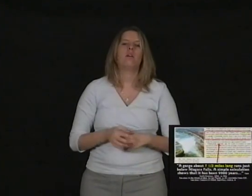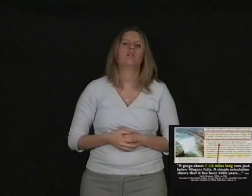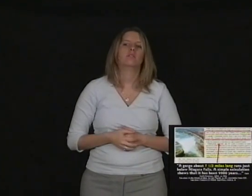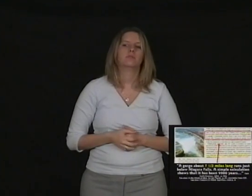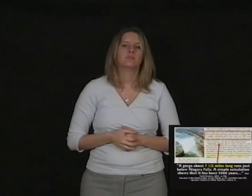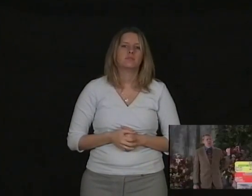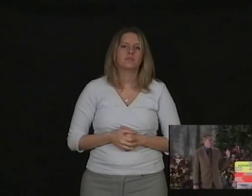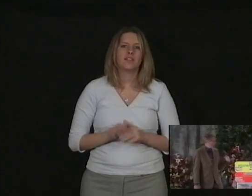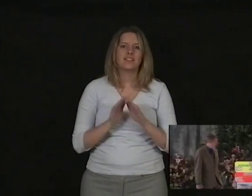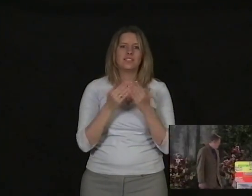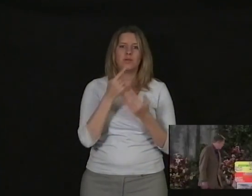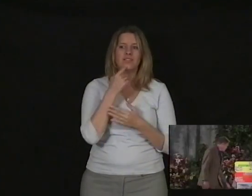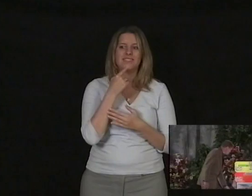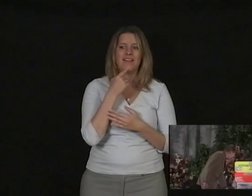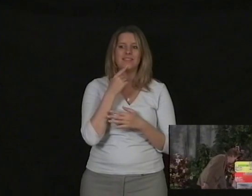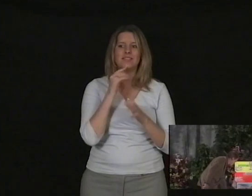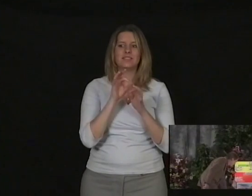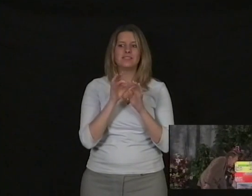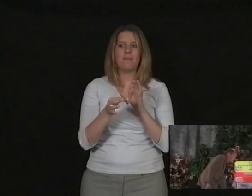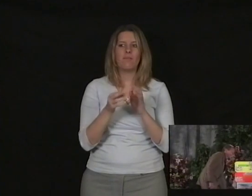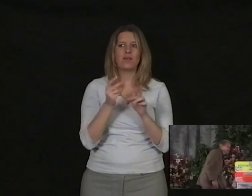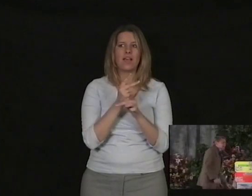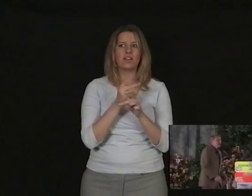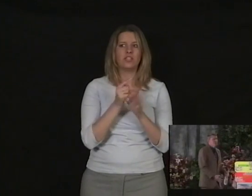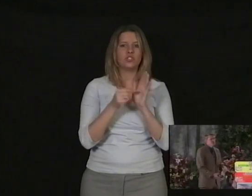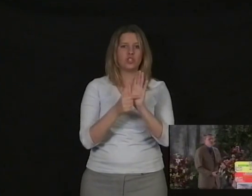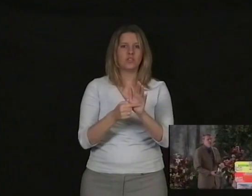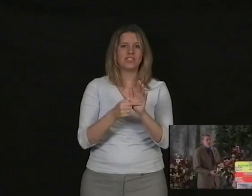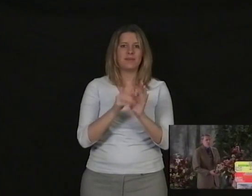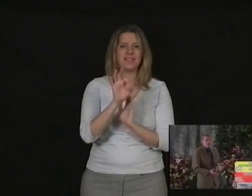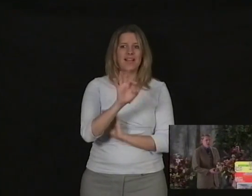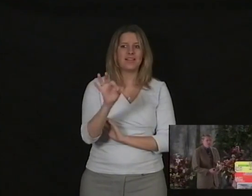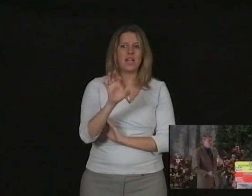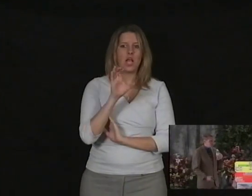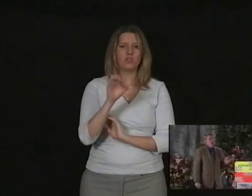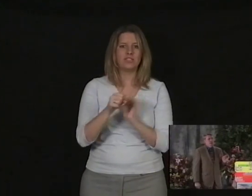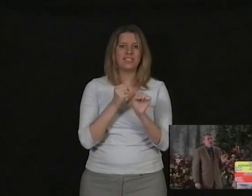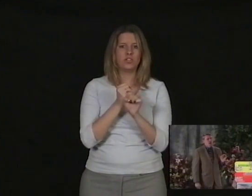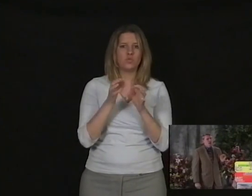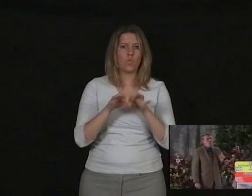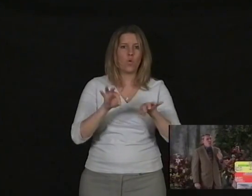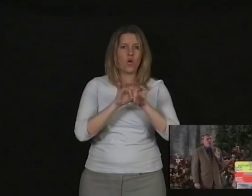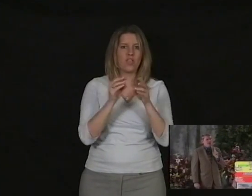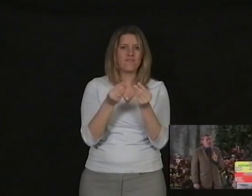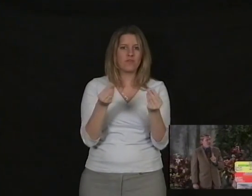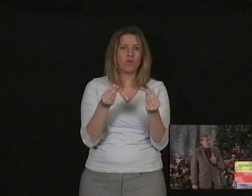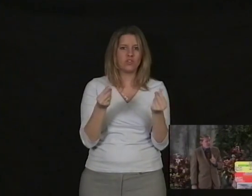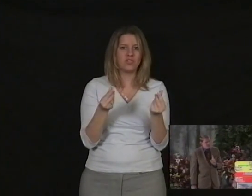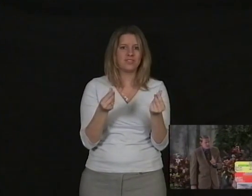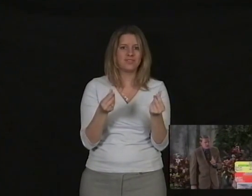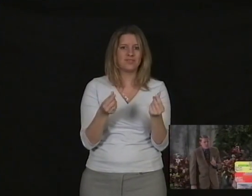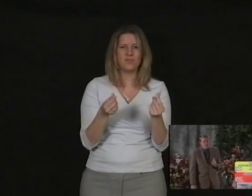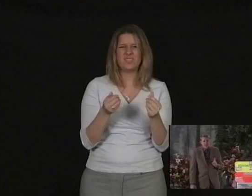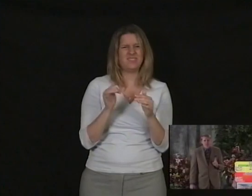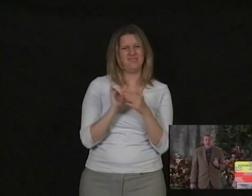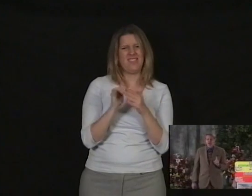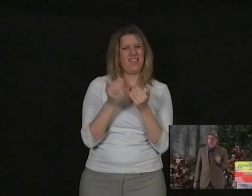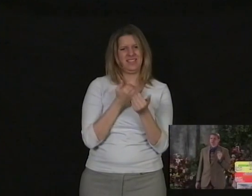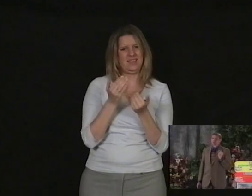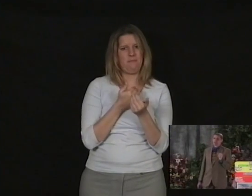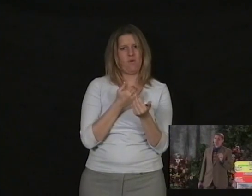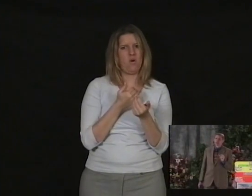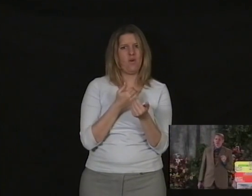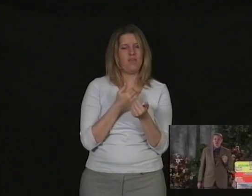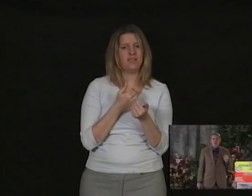All right, this textbook says a simple calculation shows it's been 9,900 years worth of erosion. Well, it's not quite that simple, okay? You see,